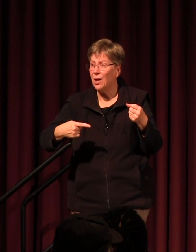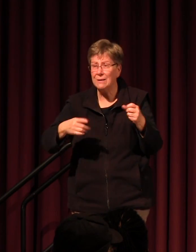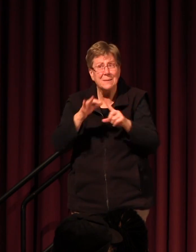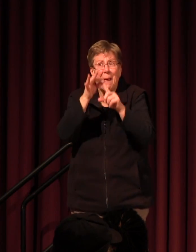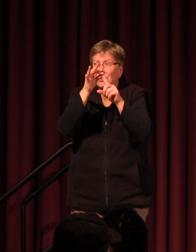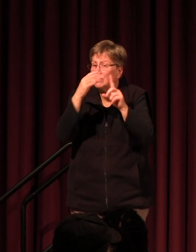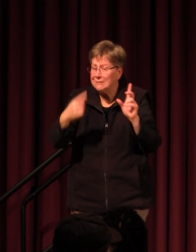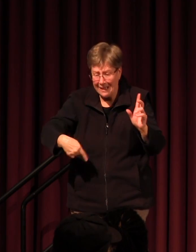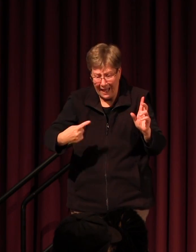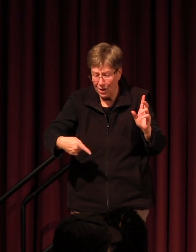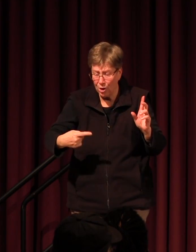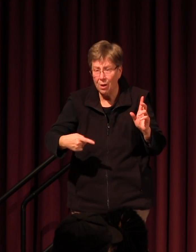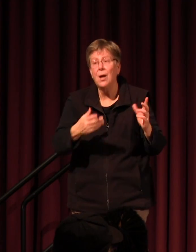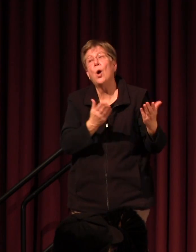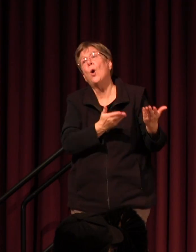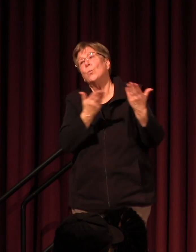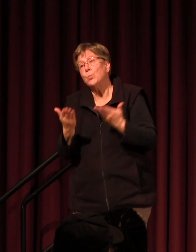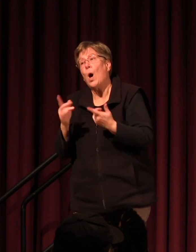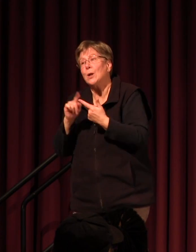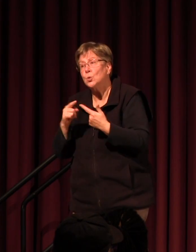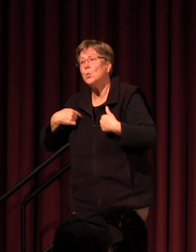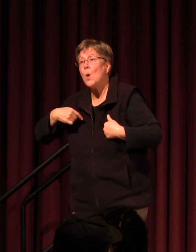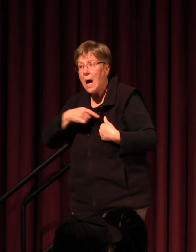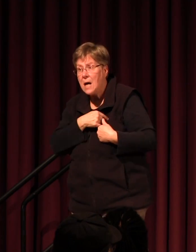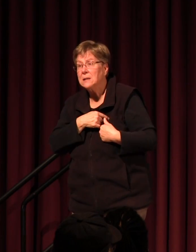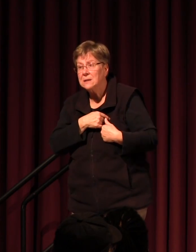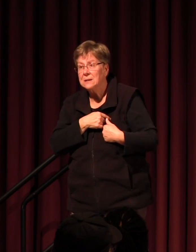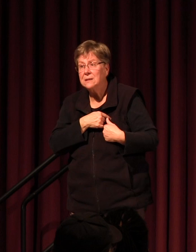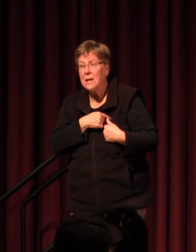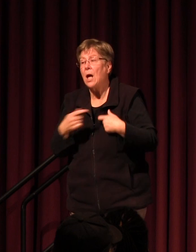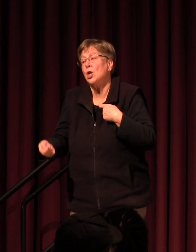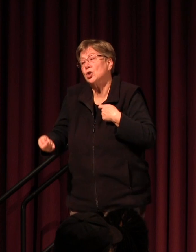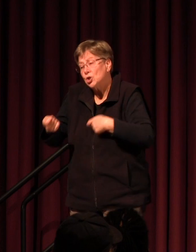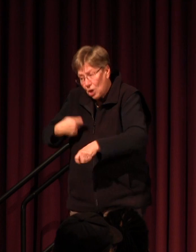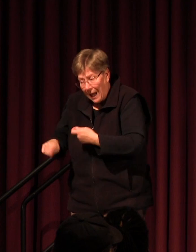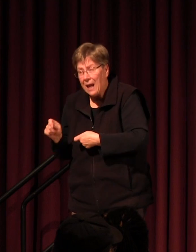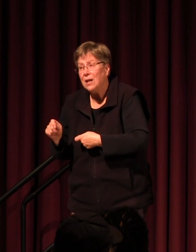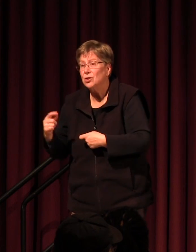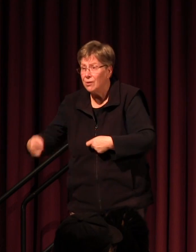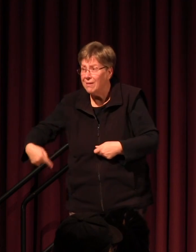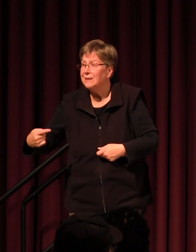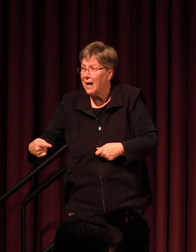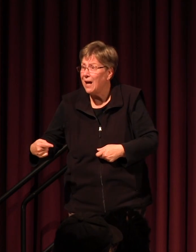special tire, brought it to us, changed the tire.